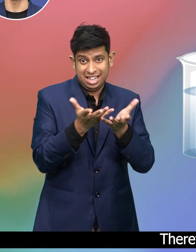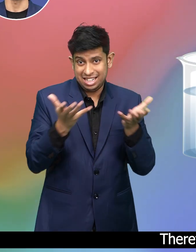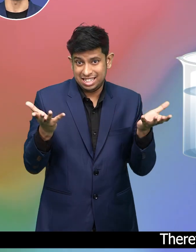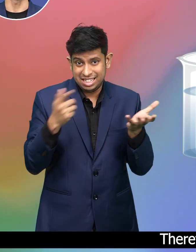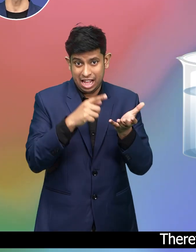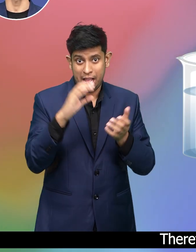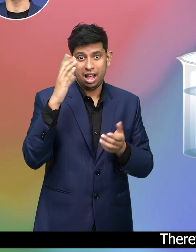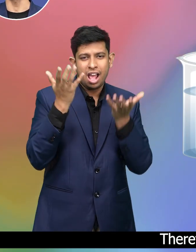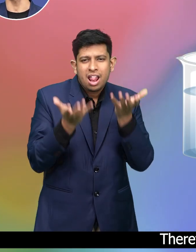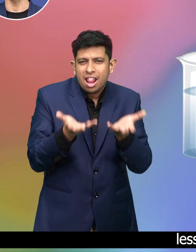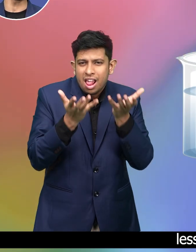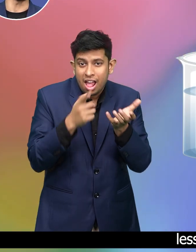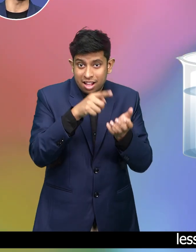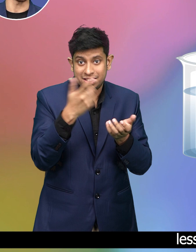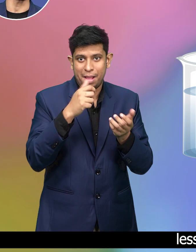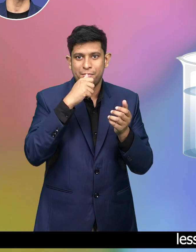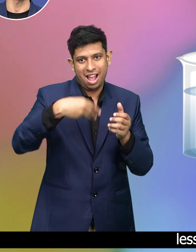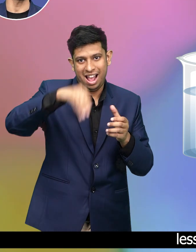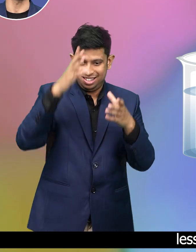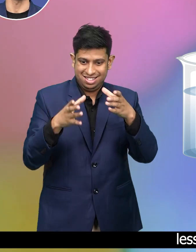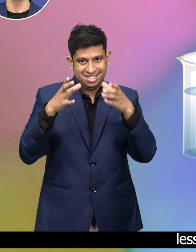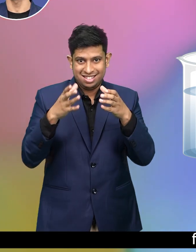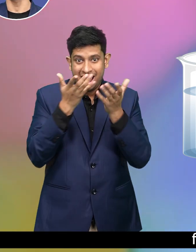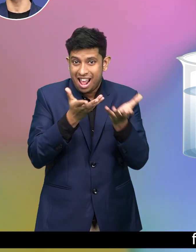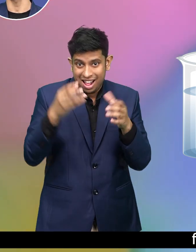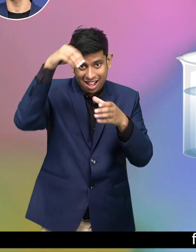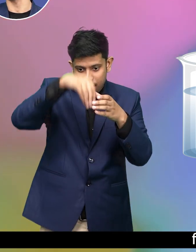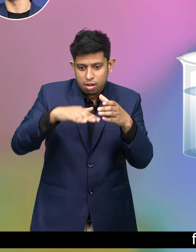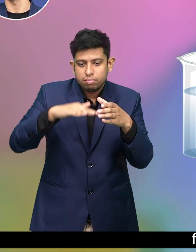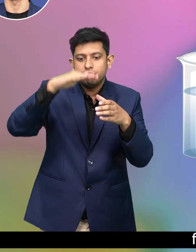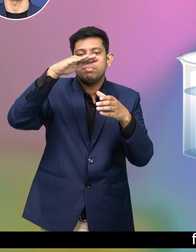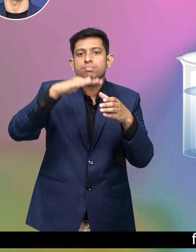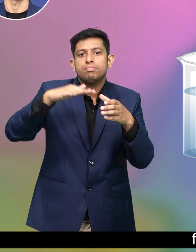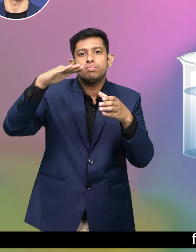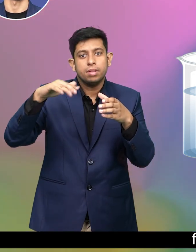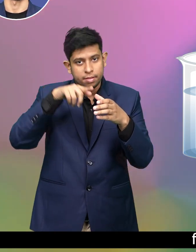Therefore, objects of density less than that of a liquid float on the liquid.